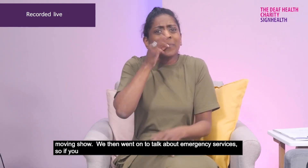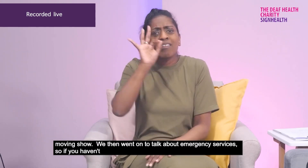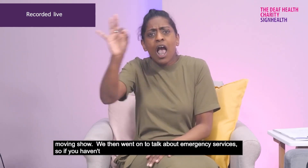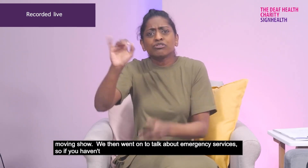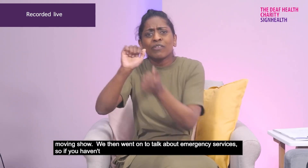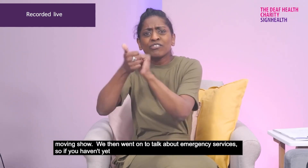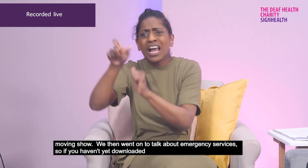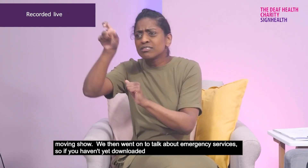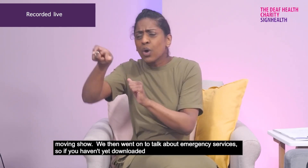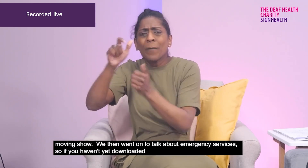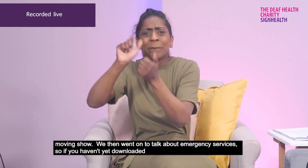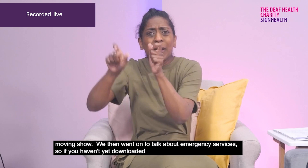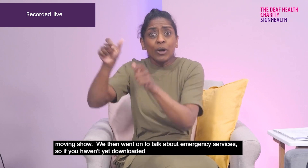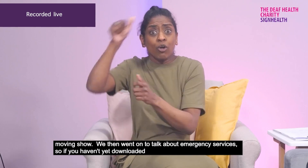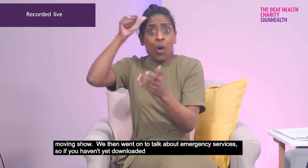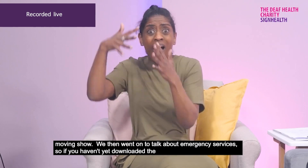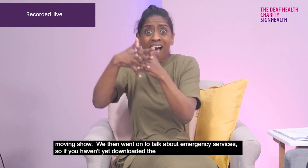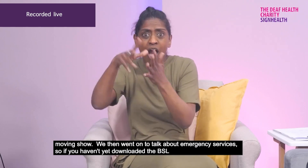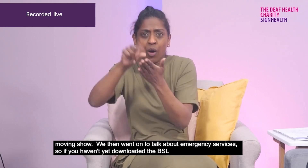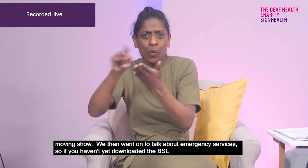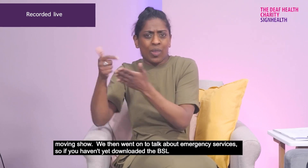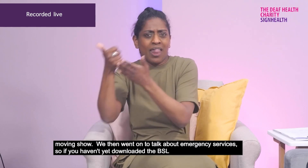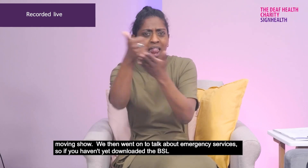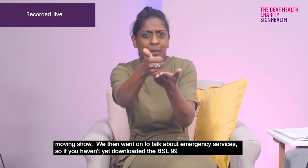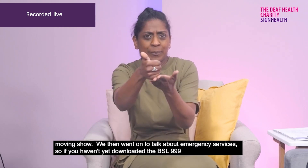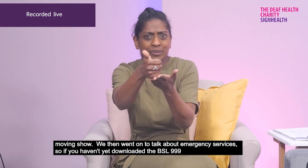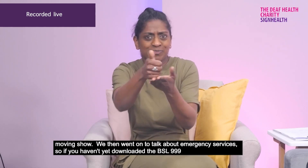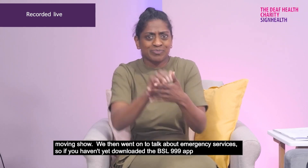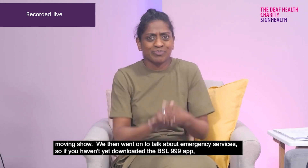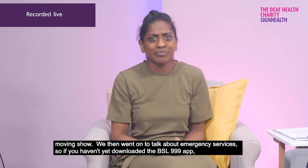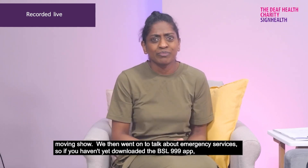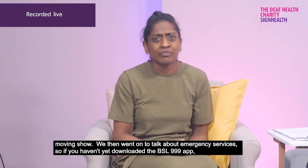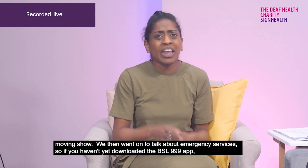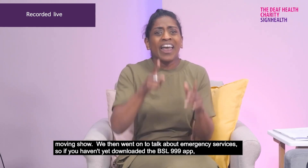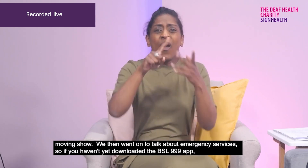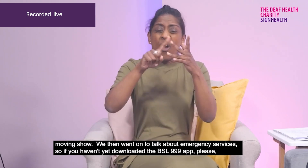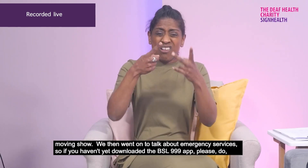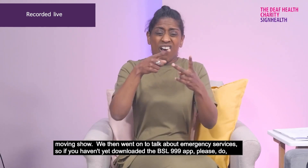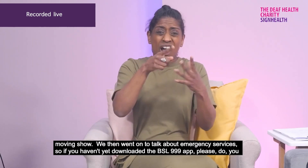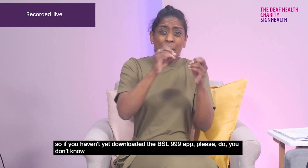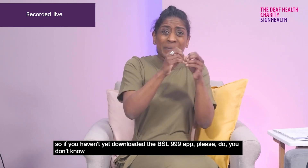it. And if you're not sure how, you can ask your friends or professionals who can help you.